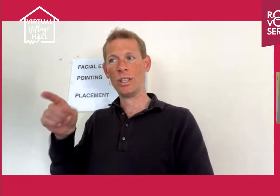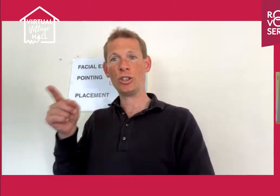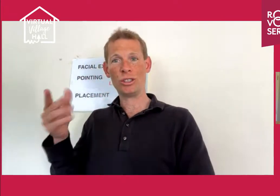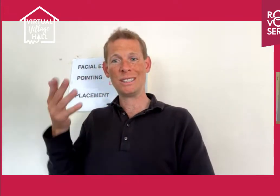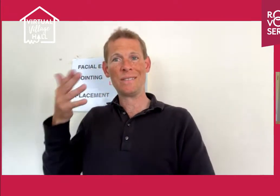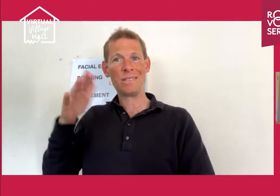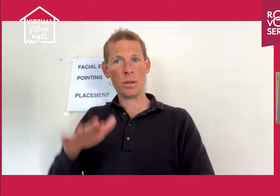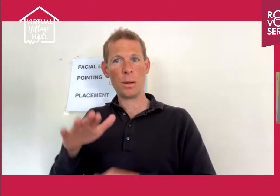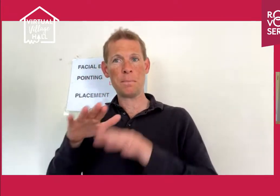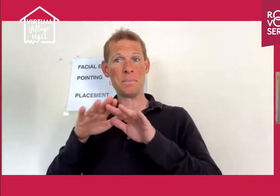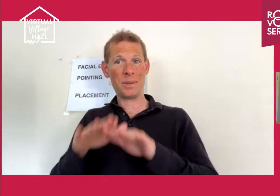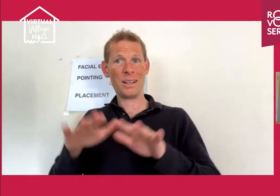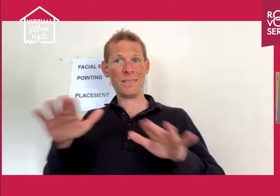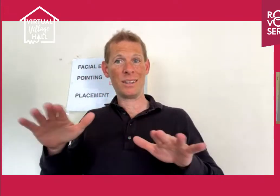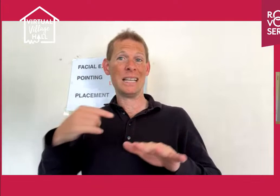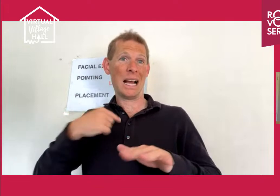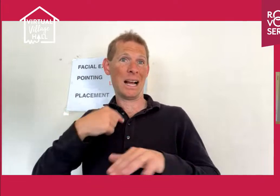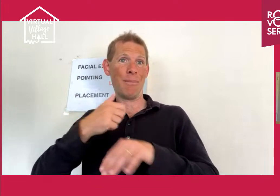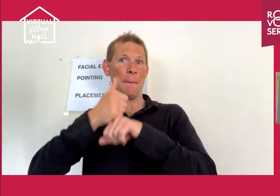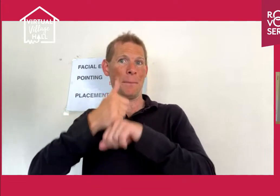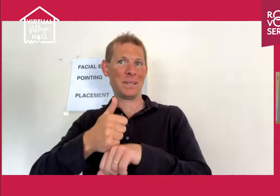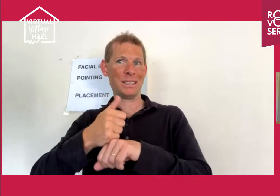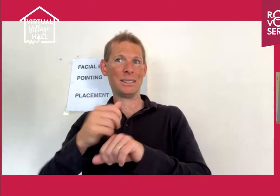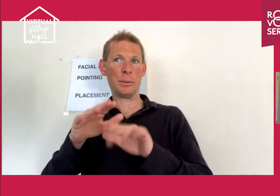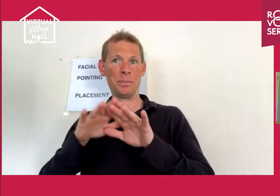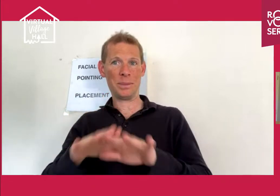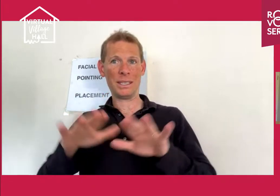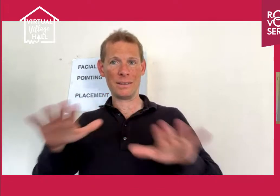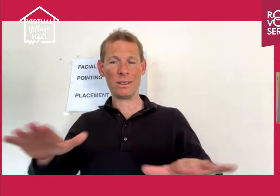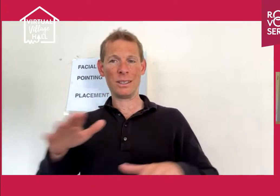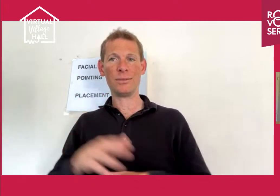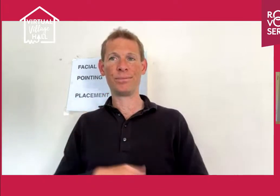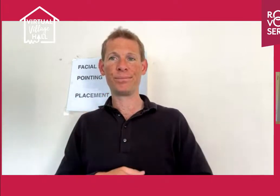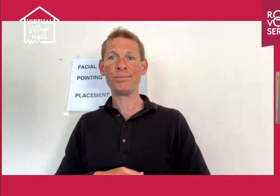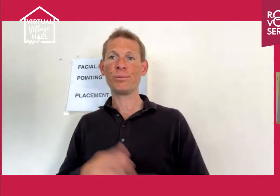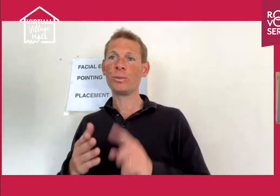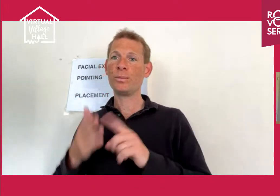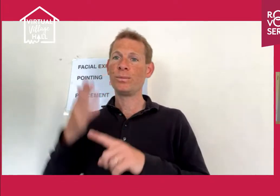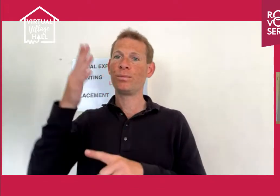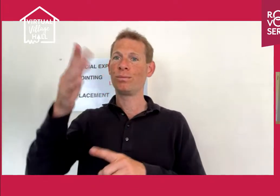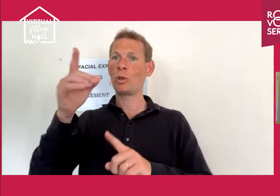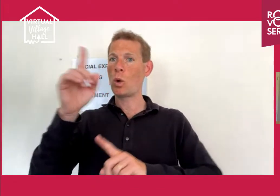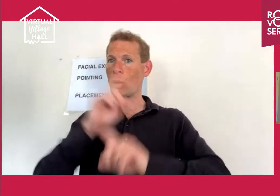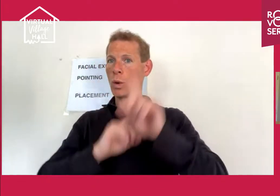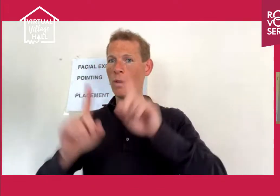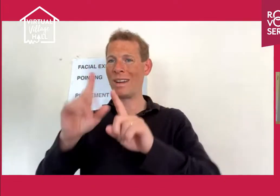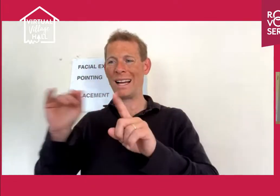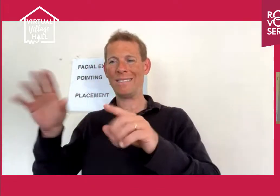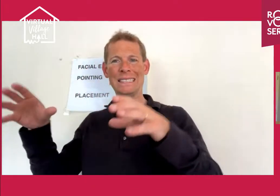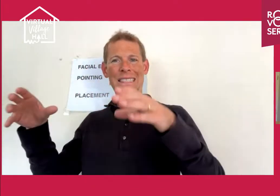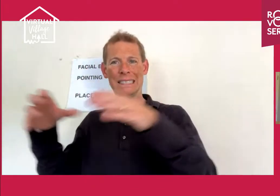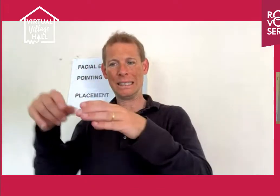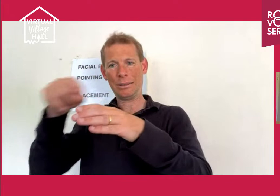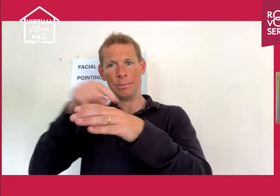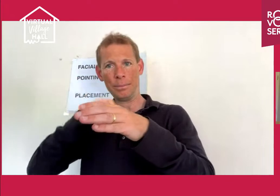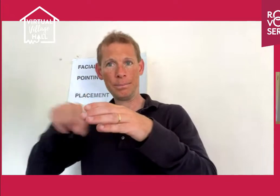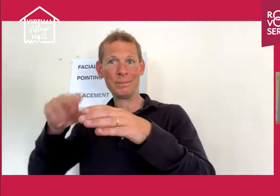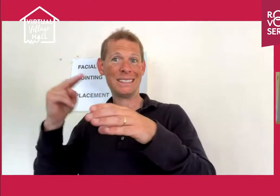went to Edinburgh to support her. She's from Belfast and she's based in Belfast at the minute. So we went to the